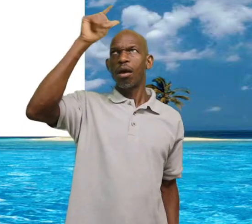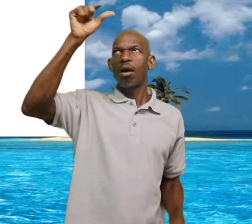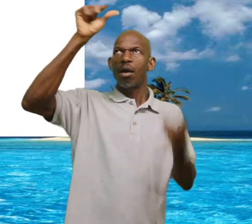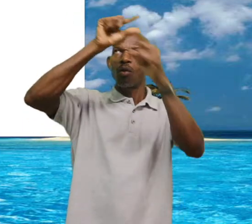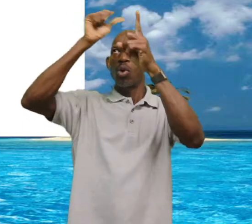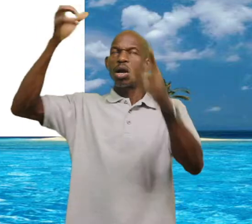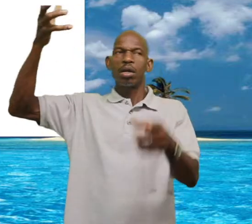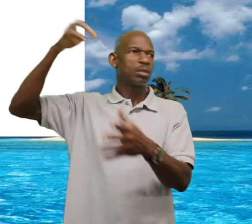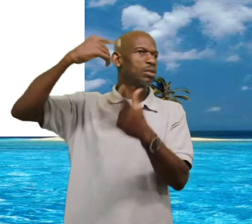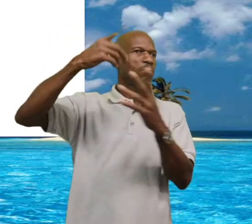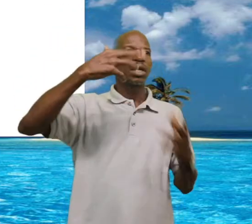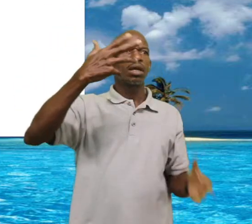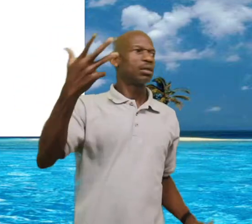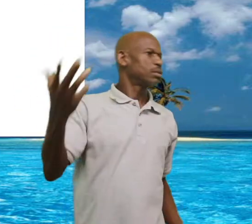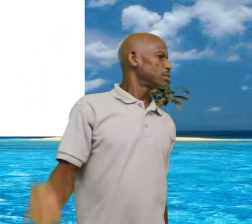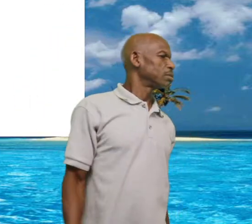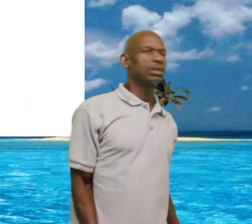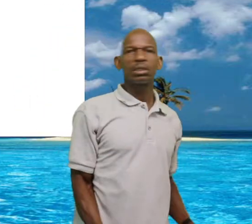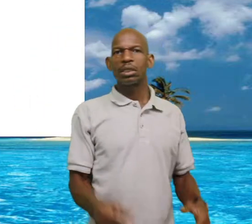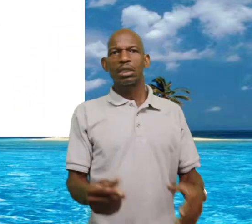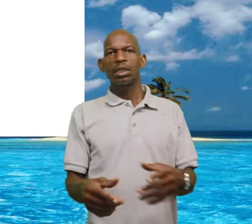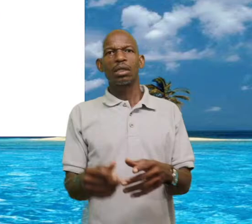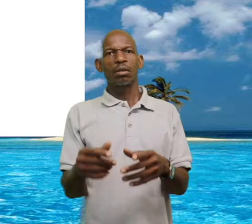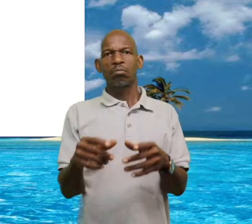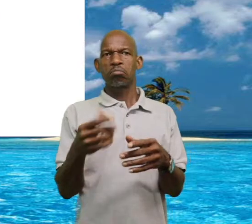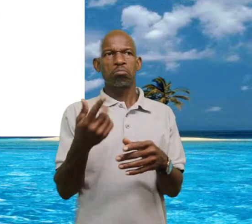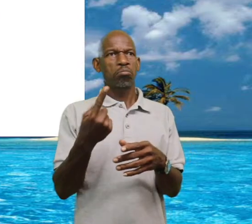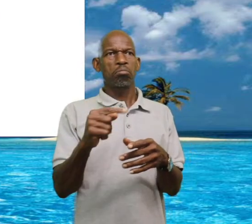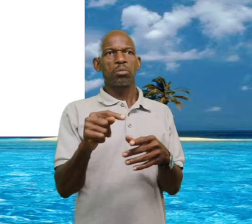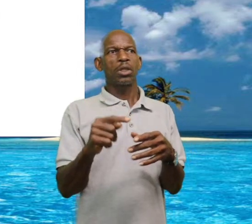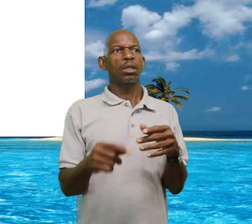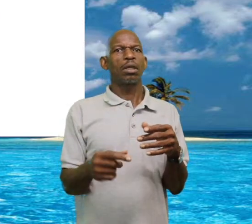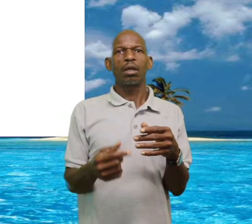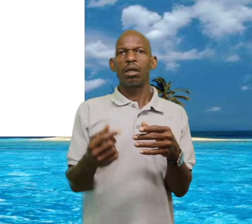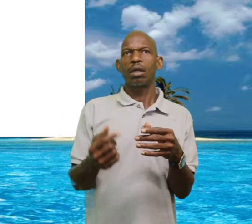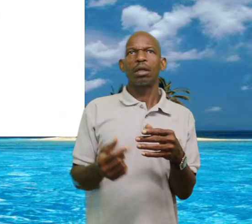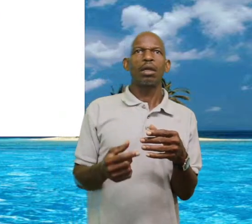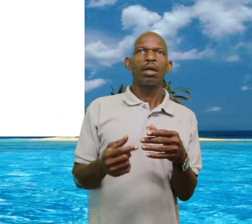and then you have to give me a second adjective to describe it.